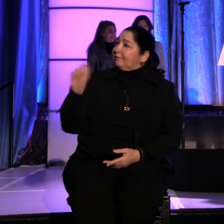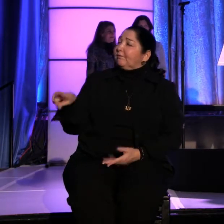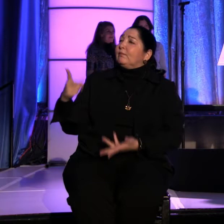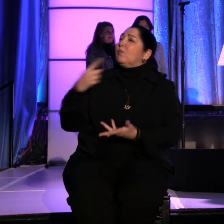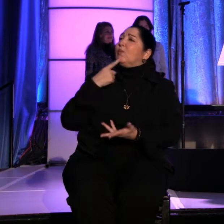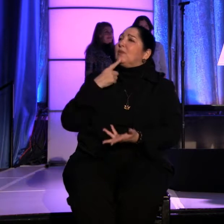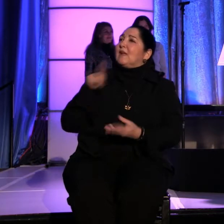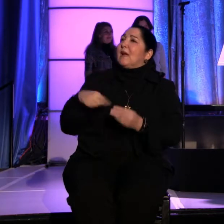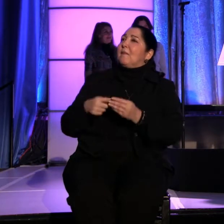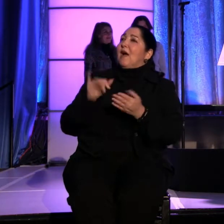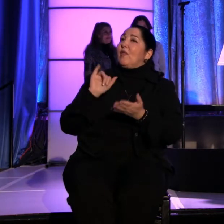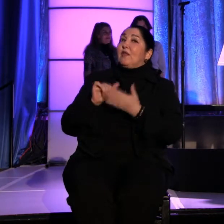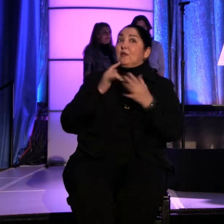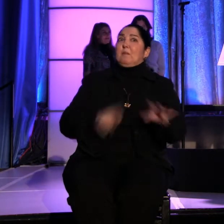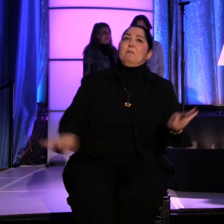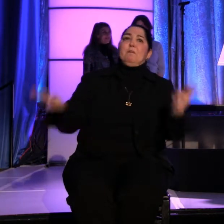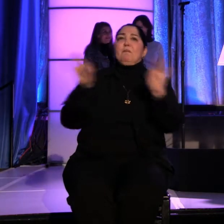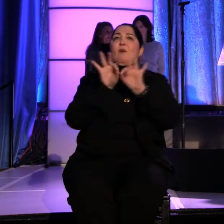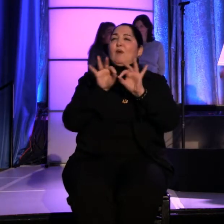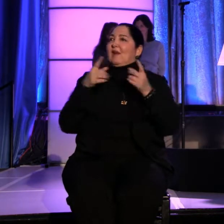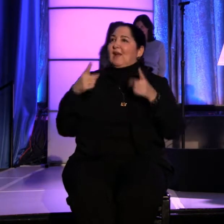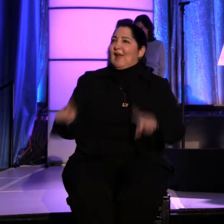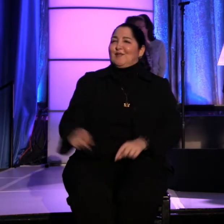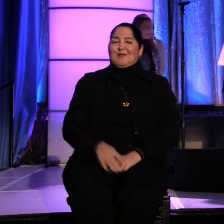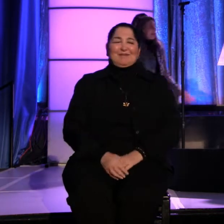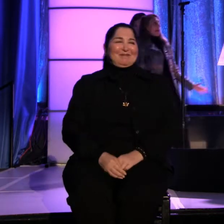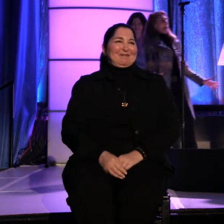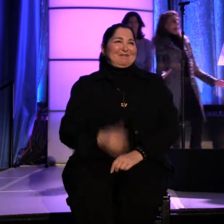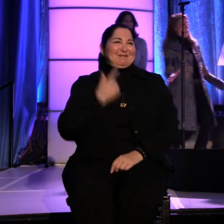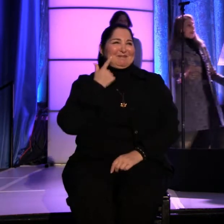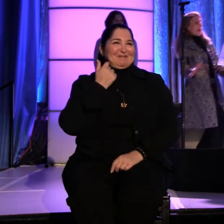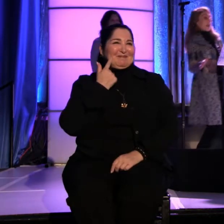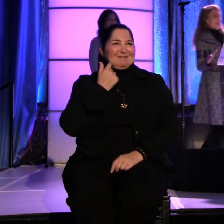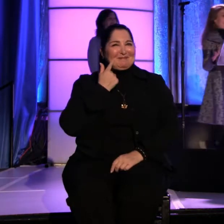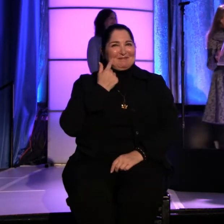about this ever-important occasion?